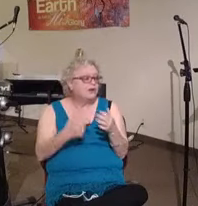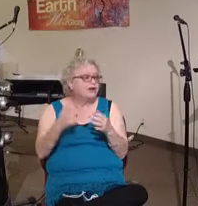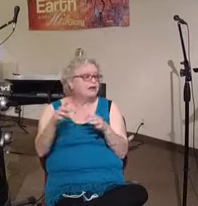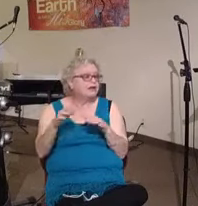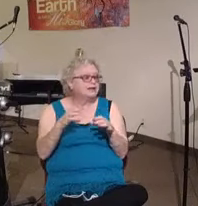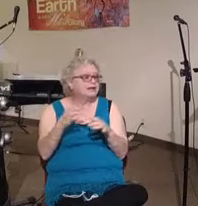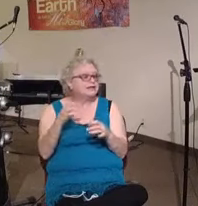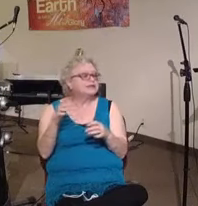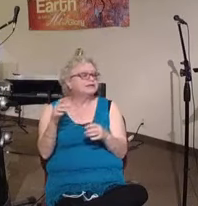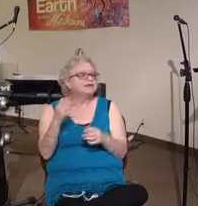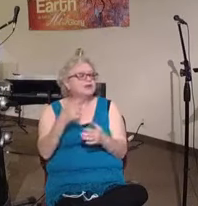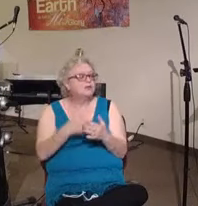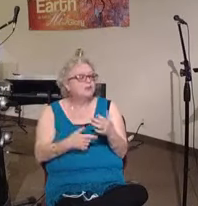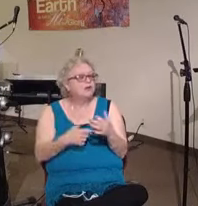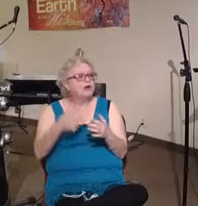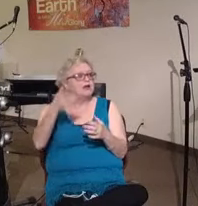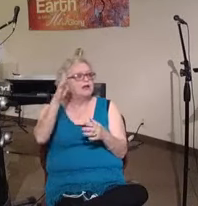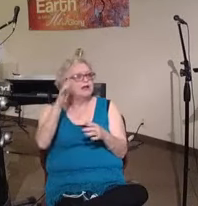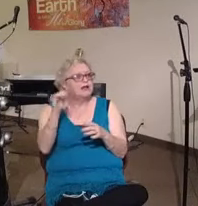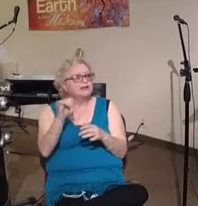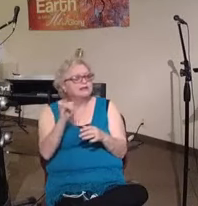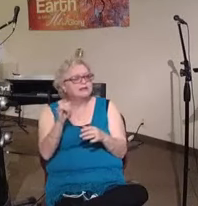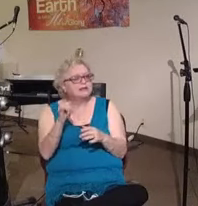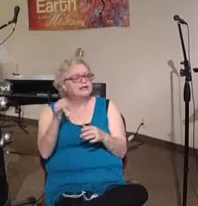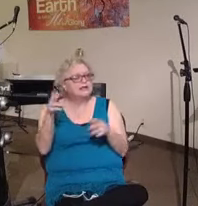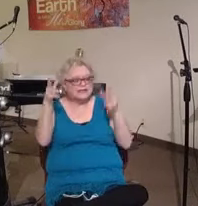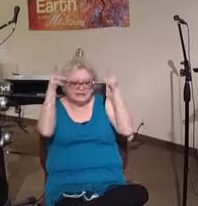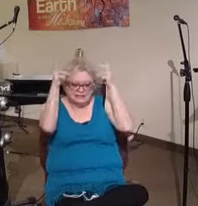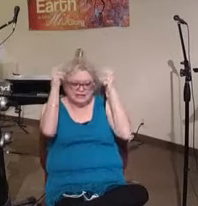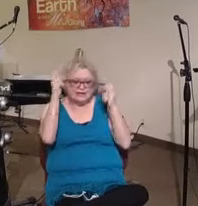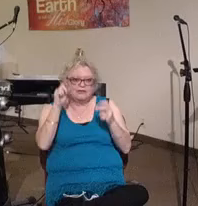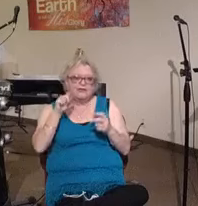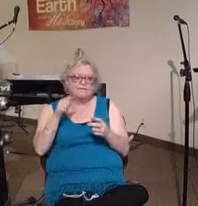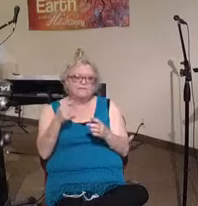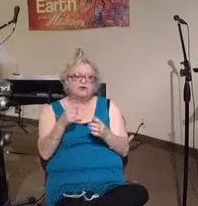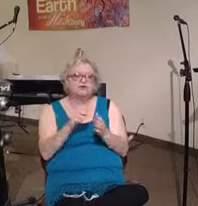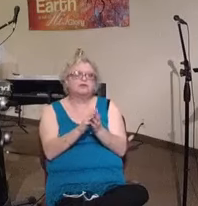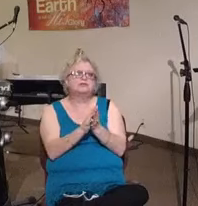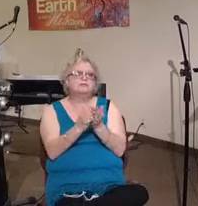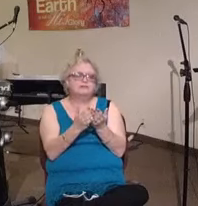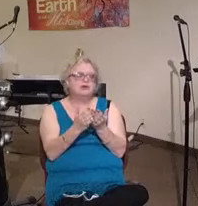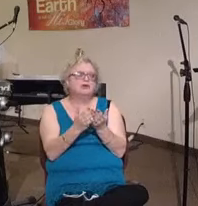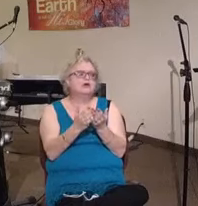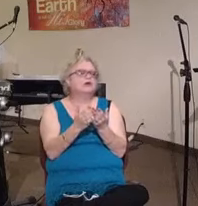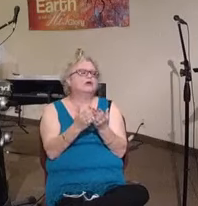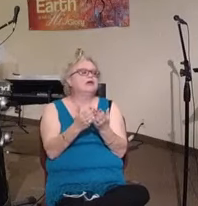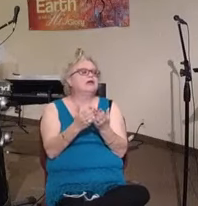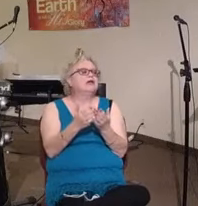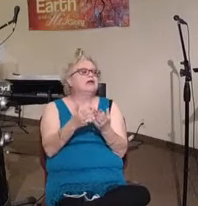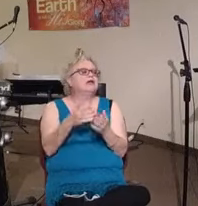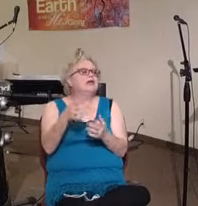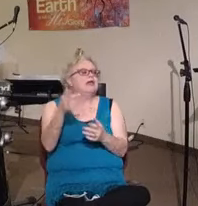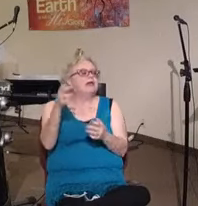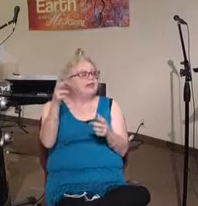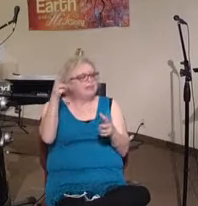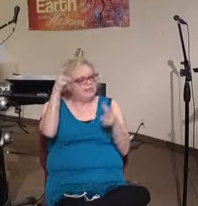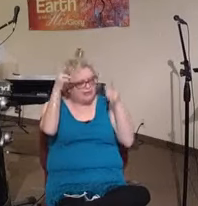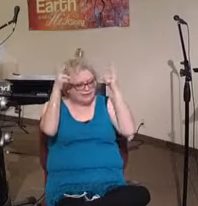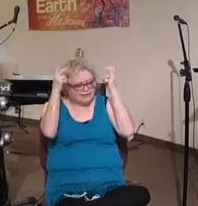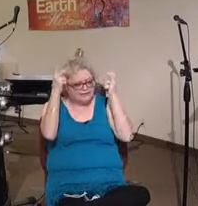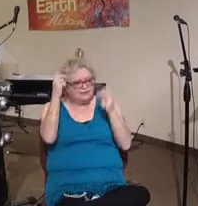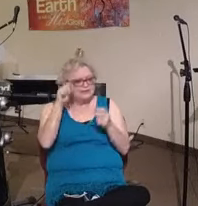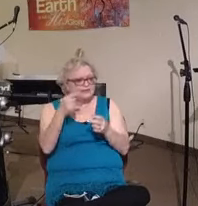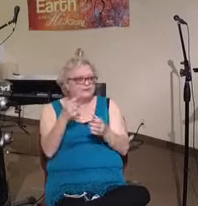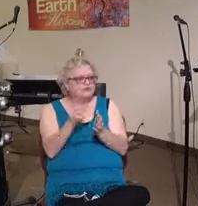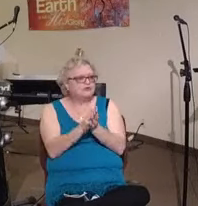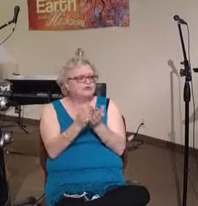is like. Listen, the devil, Satan, is in the very first book. I just read out of Genesis. The devil is in the first book.